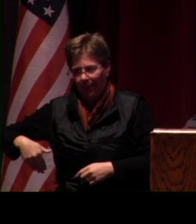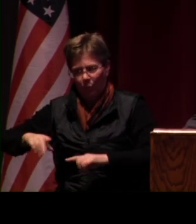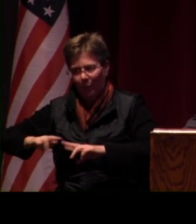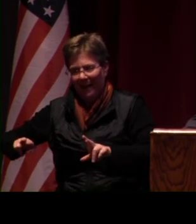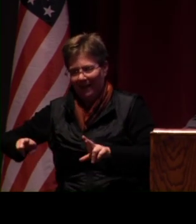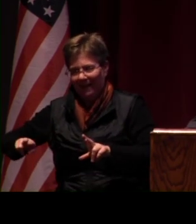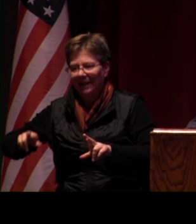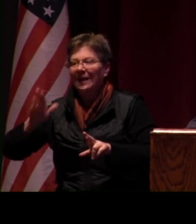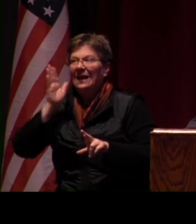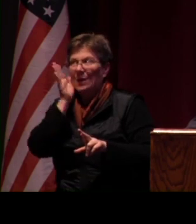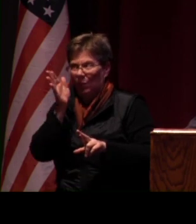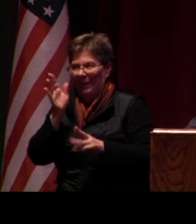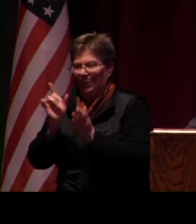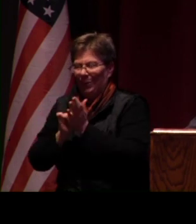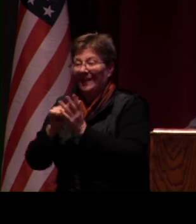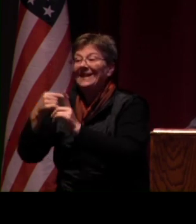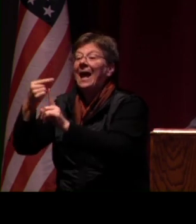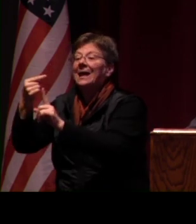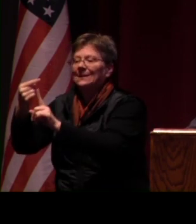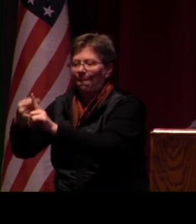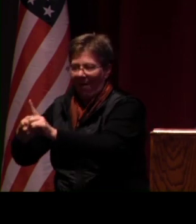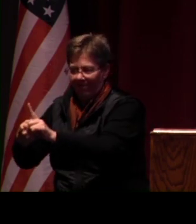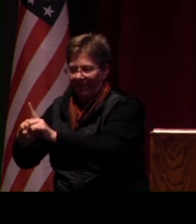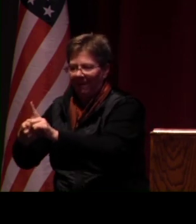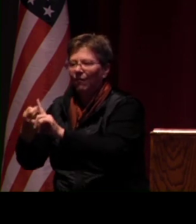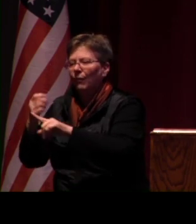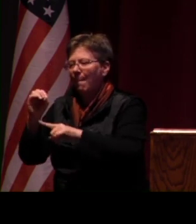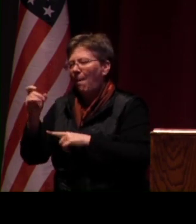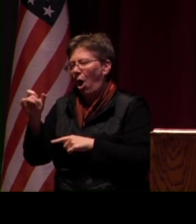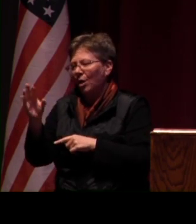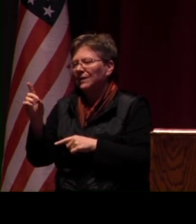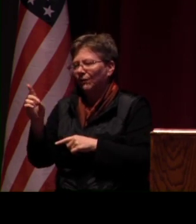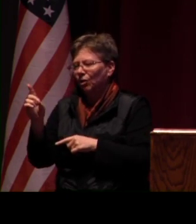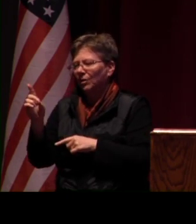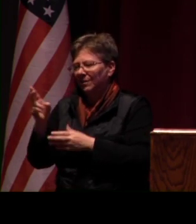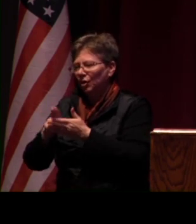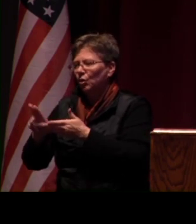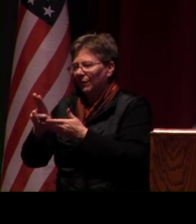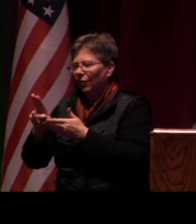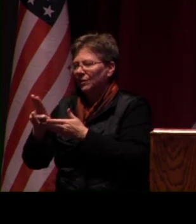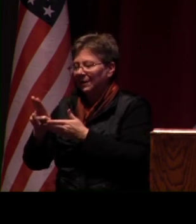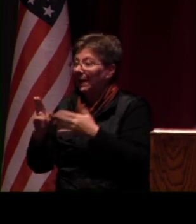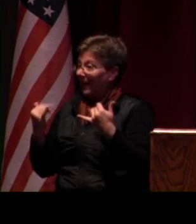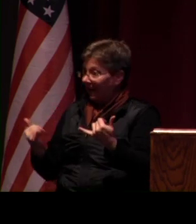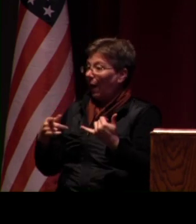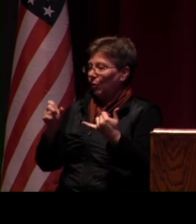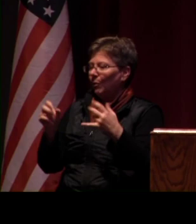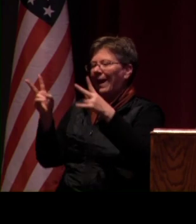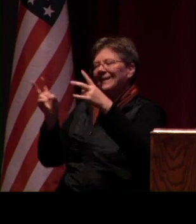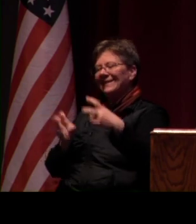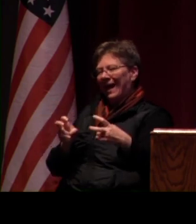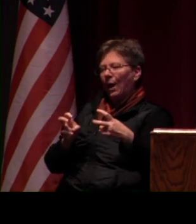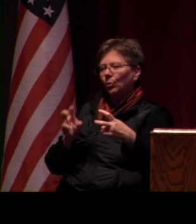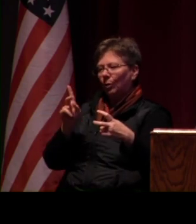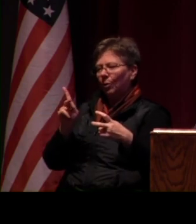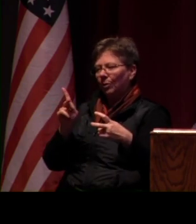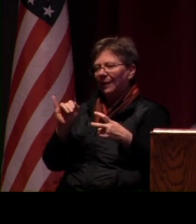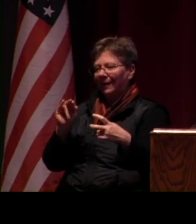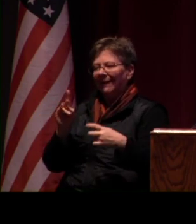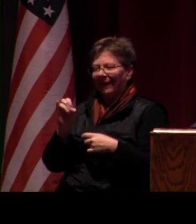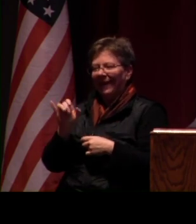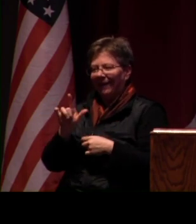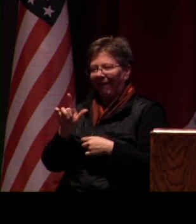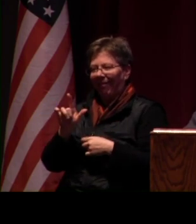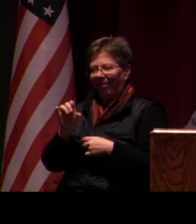print next month from Oxford University Press. It is available at present as a Kindle download, but I can't sign those,